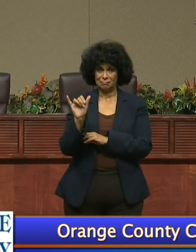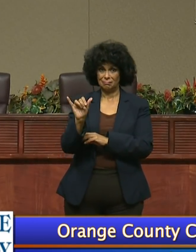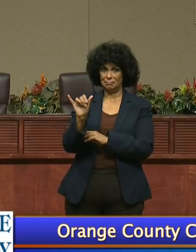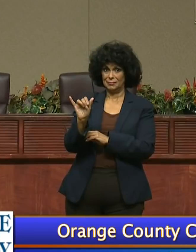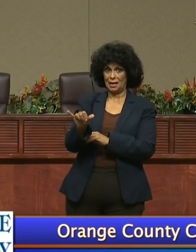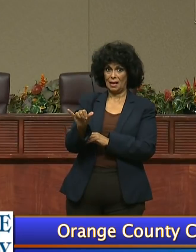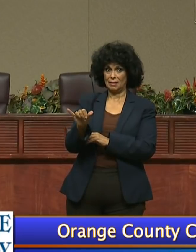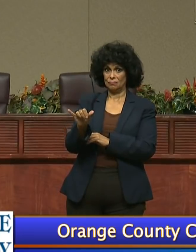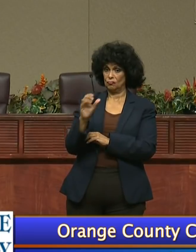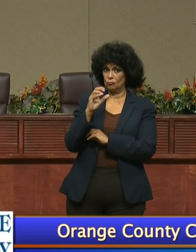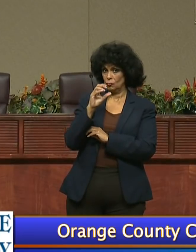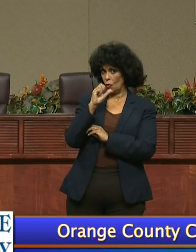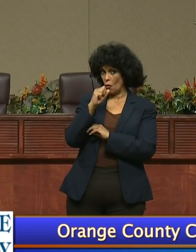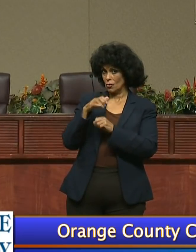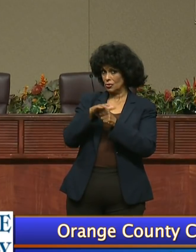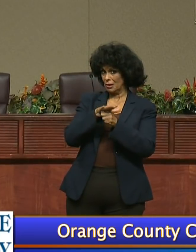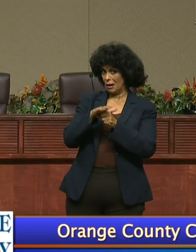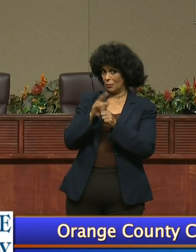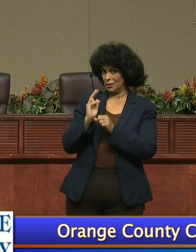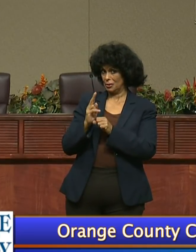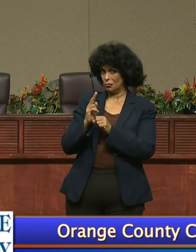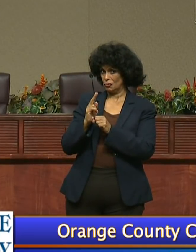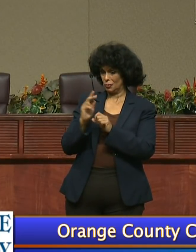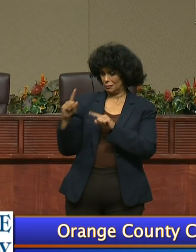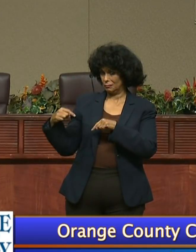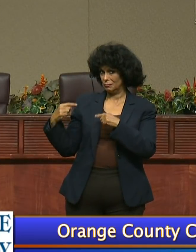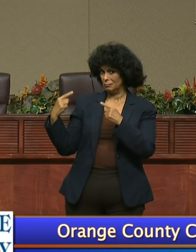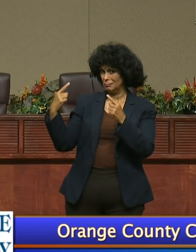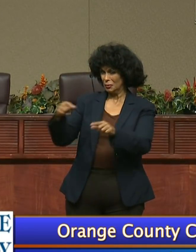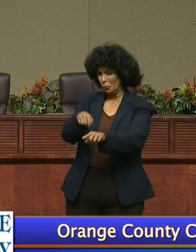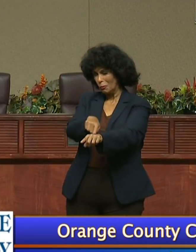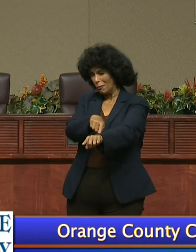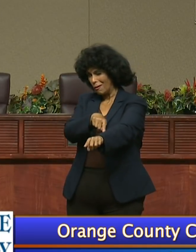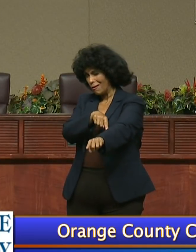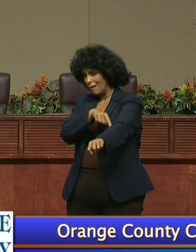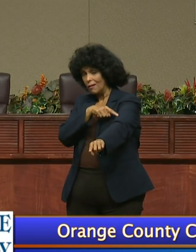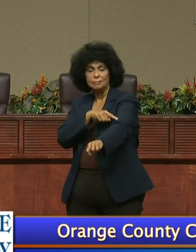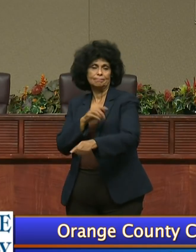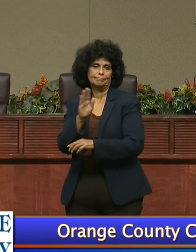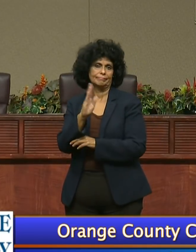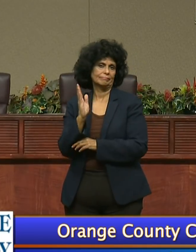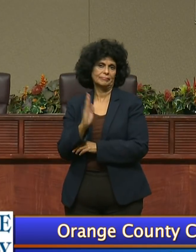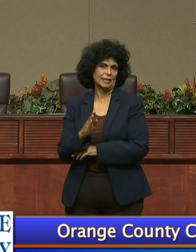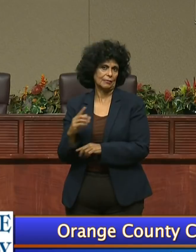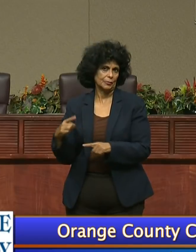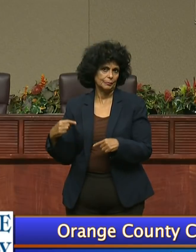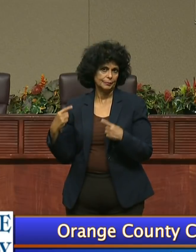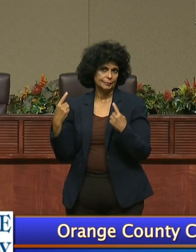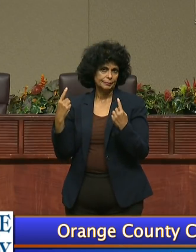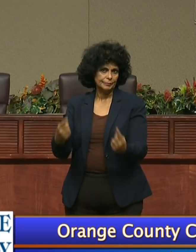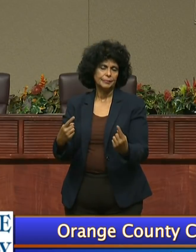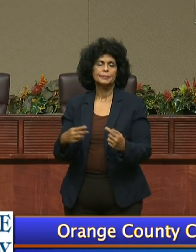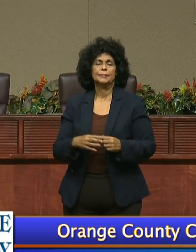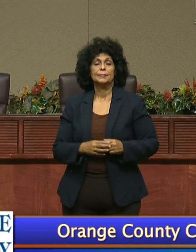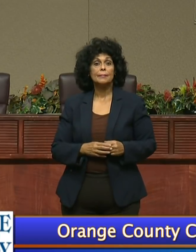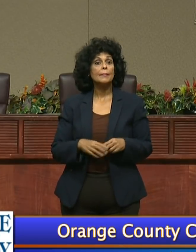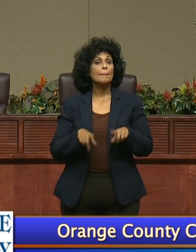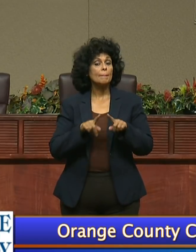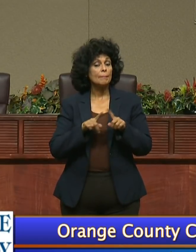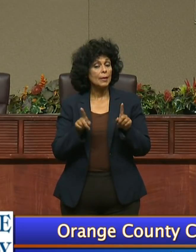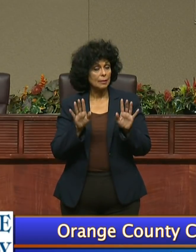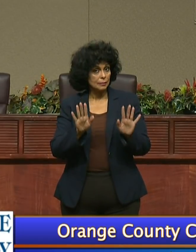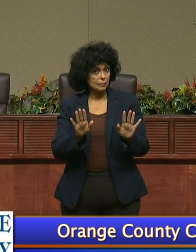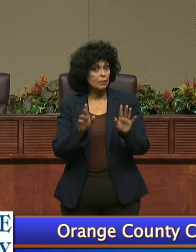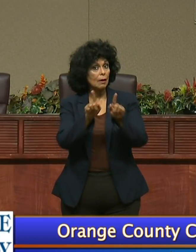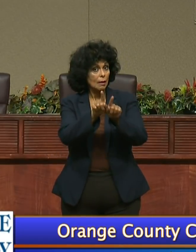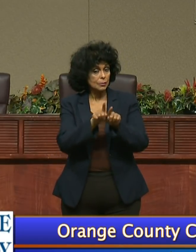County to have an activation for that period of time. But also, during these nearly